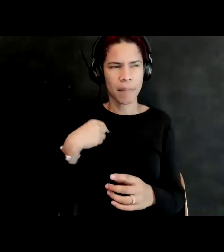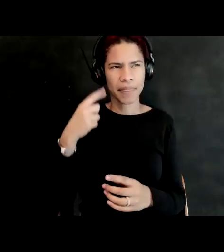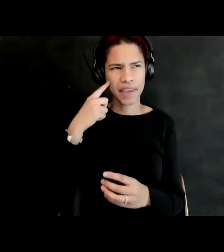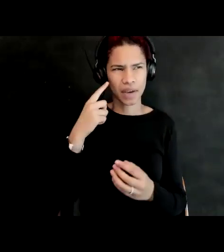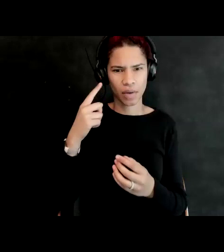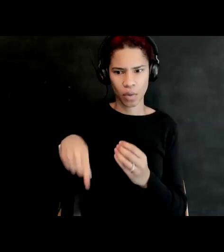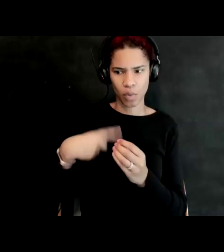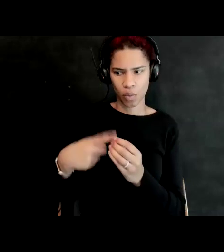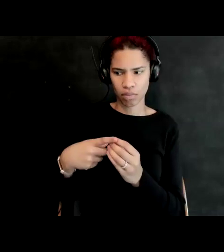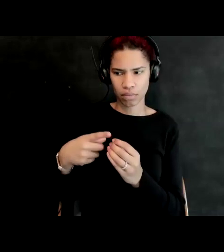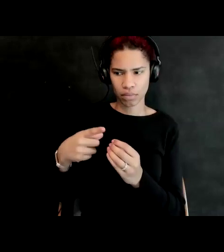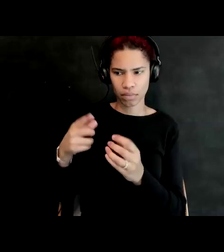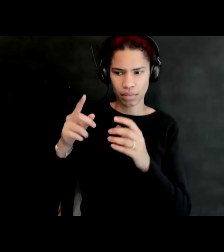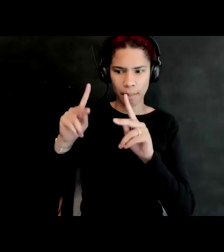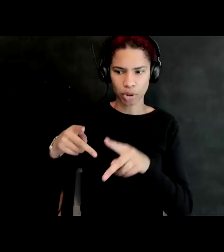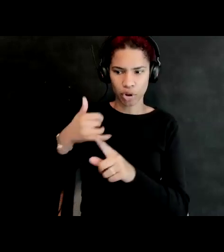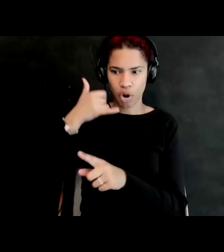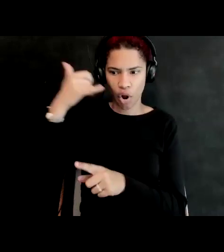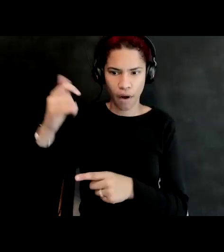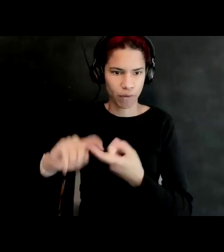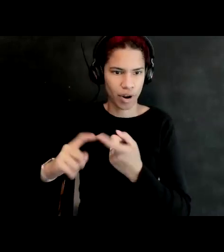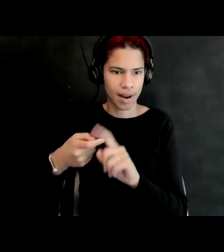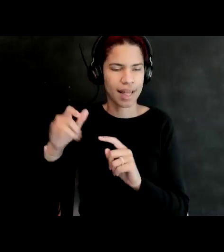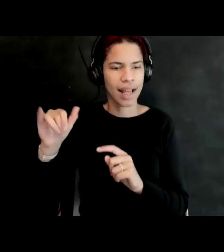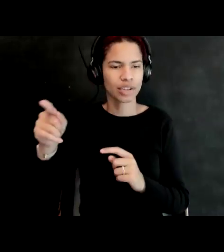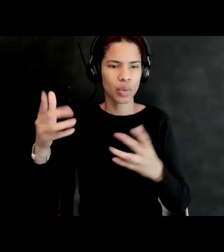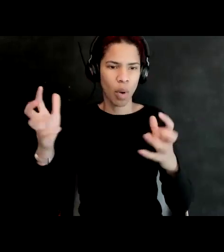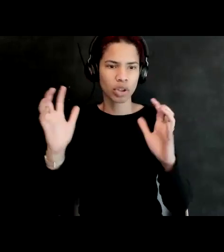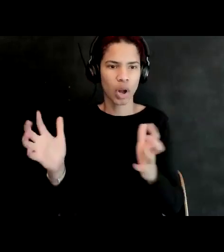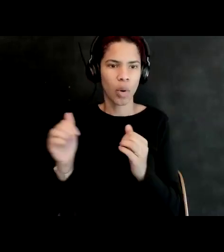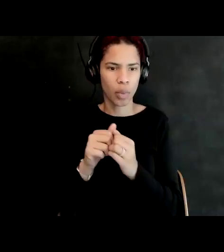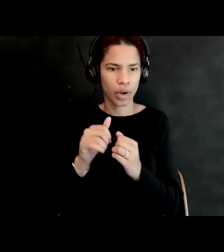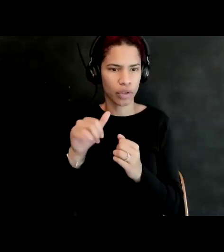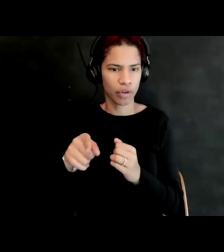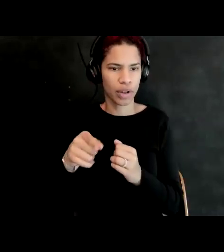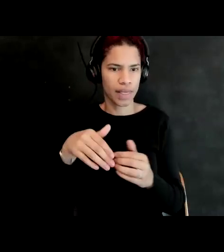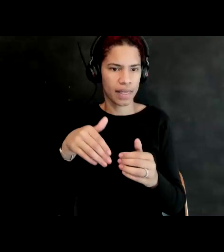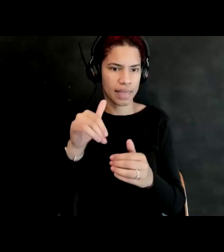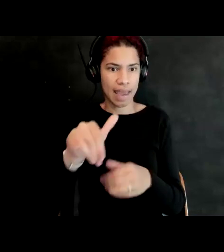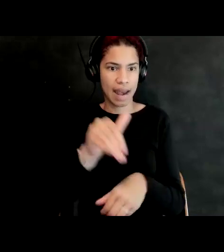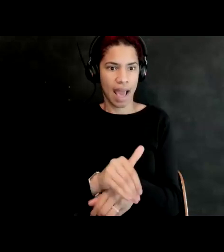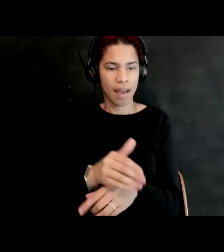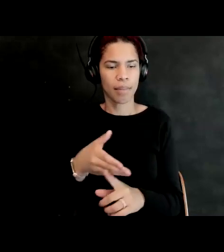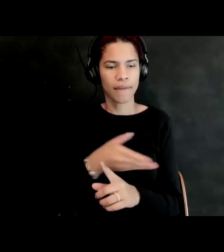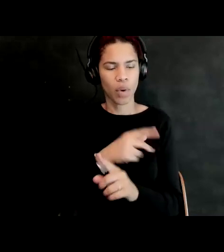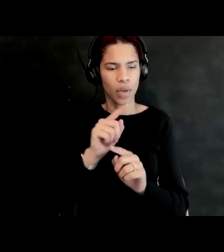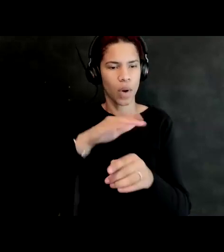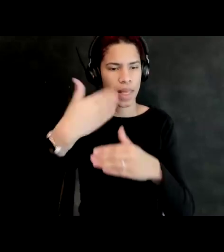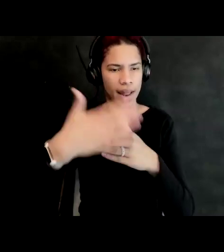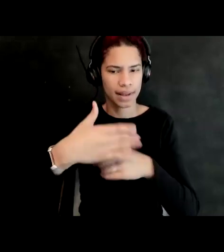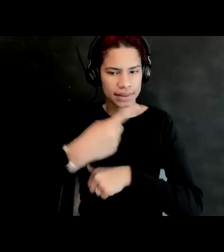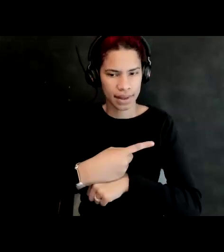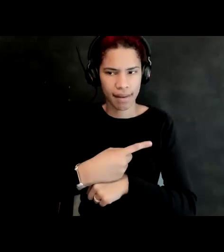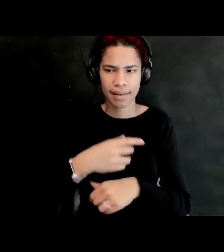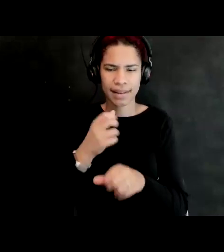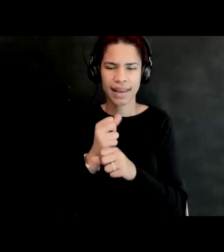friend about this interaction? Almost like she wants to talk with her that night before she goes there the next day to get another safety verification, like one